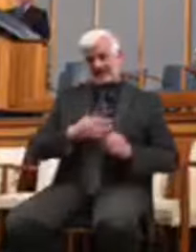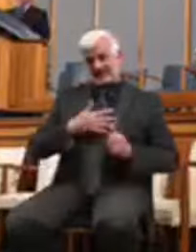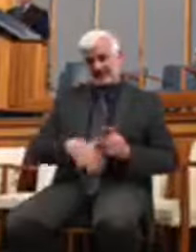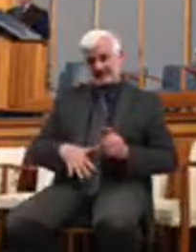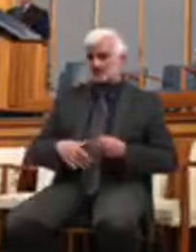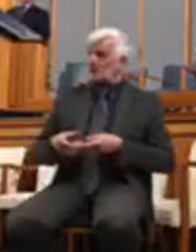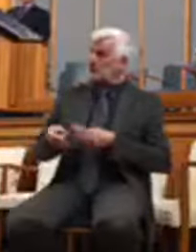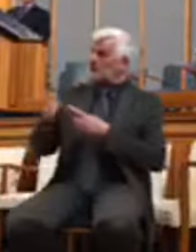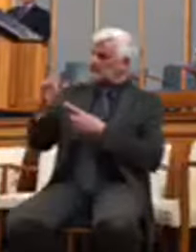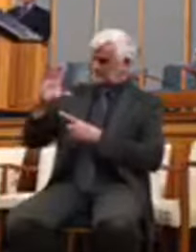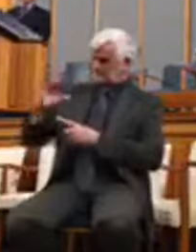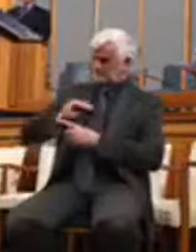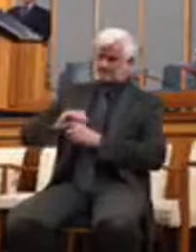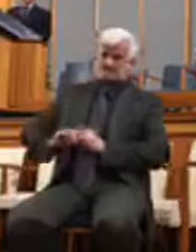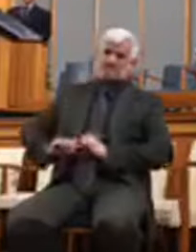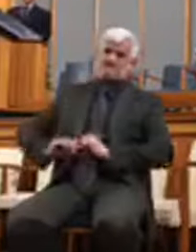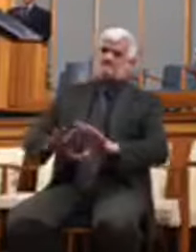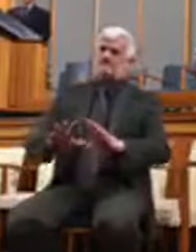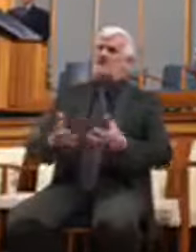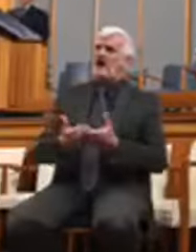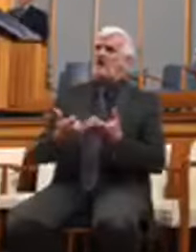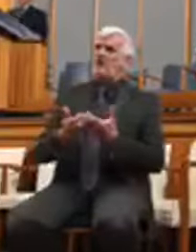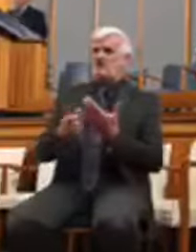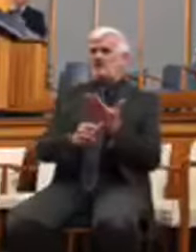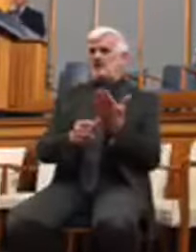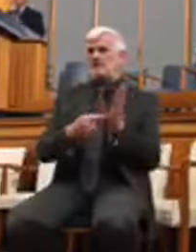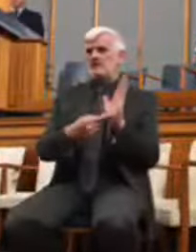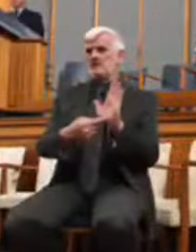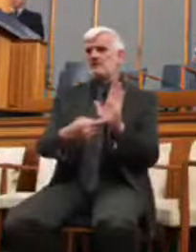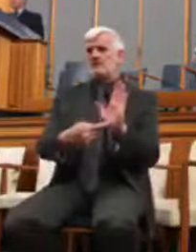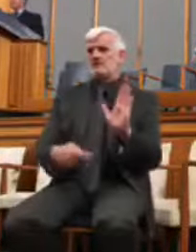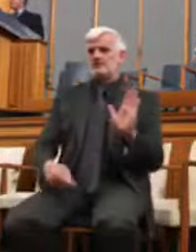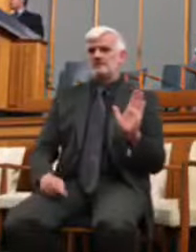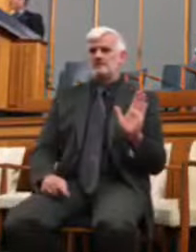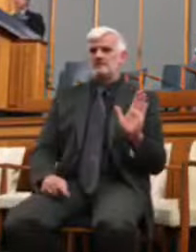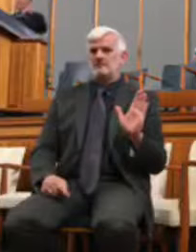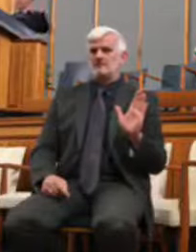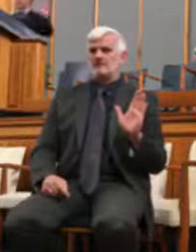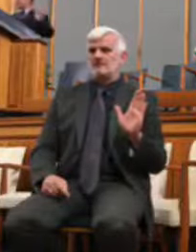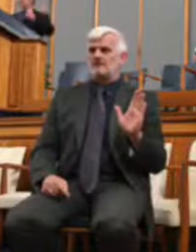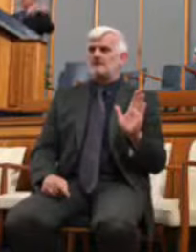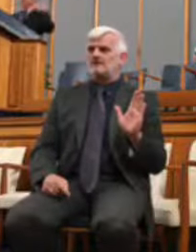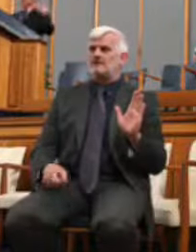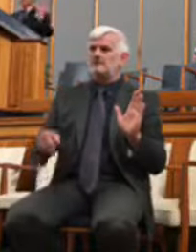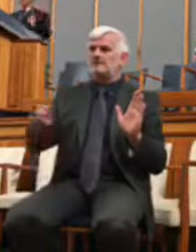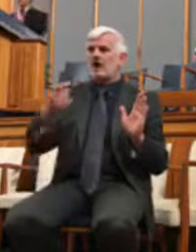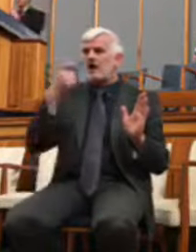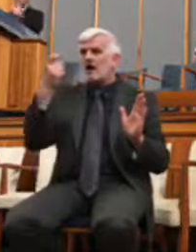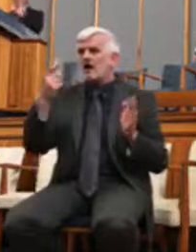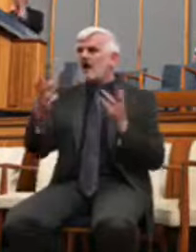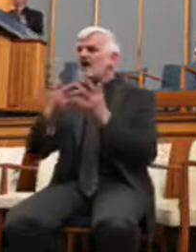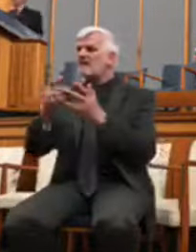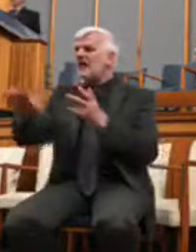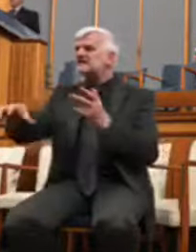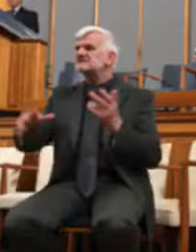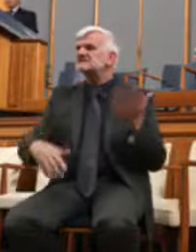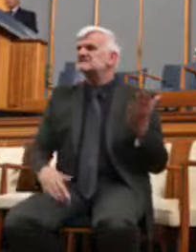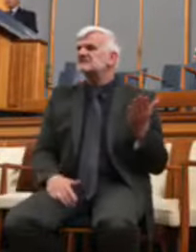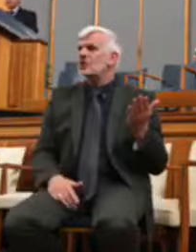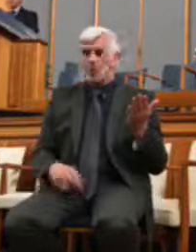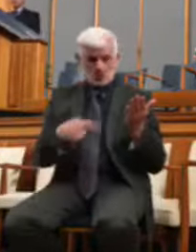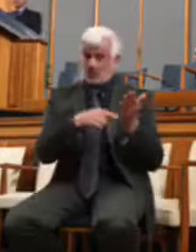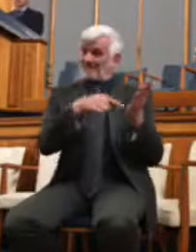revelation. That's why we have the Bible. It is given. So please don't look for it anywhere else. It is given.